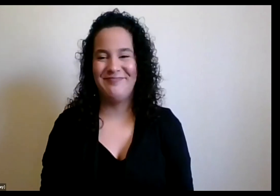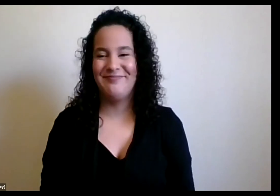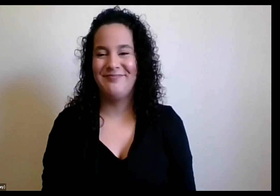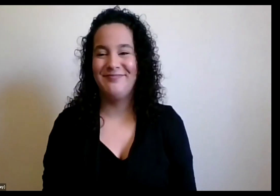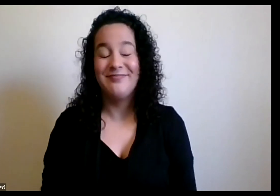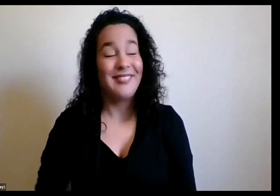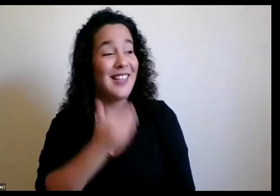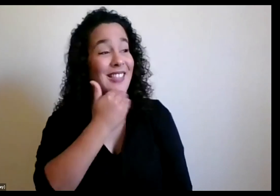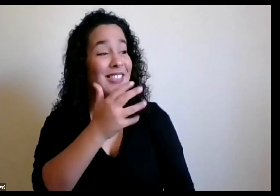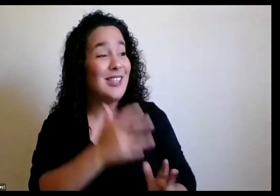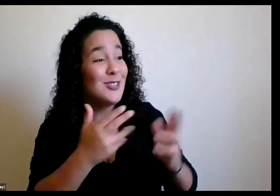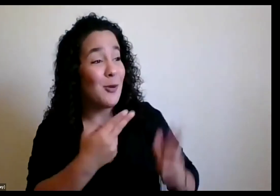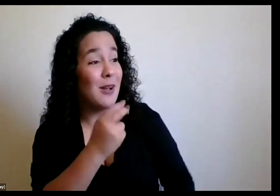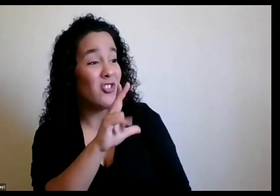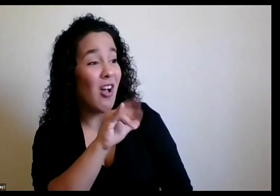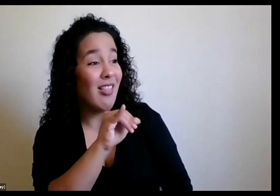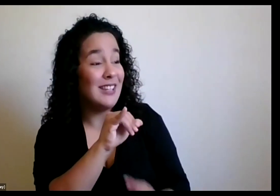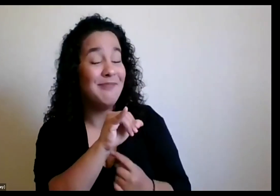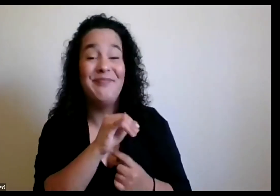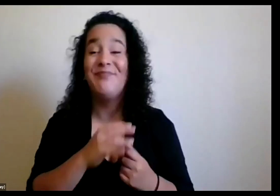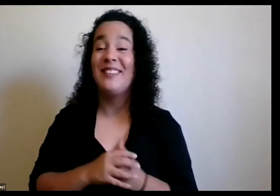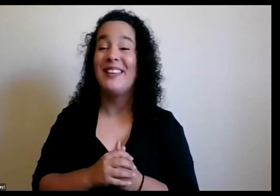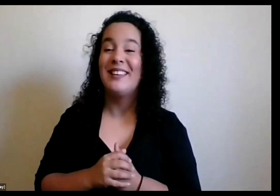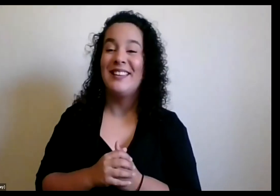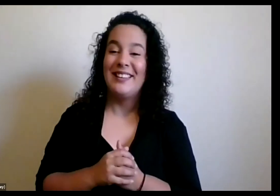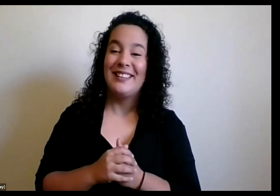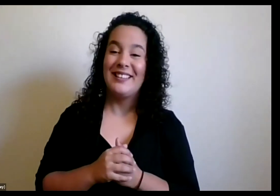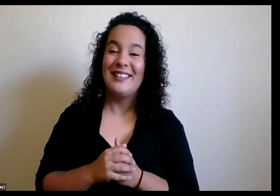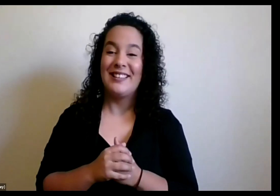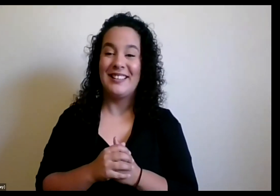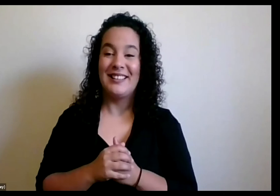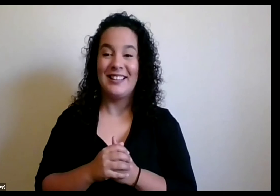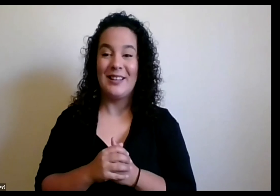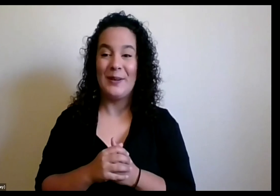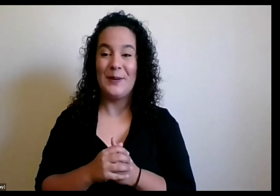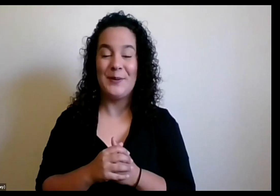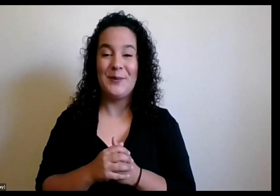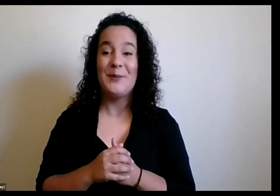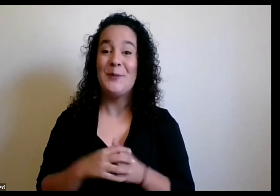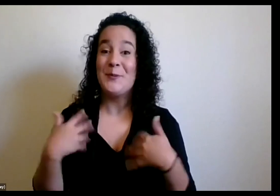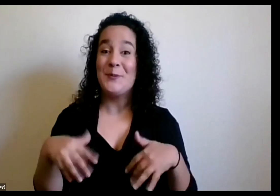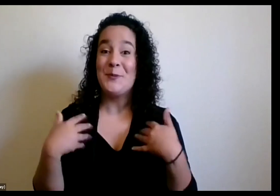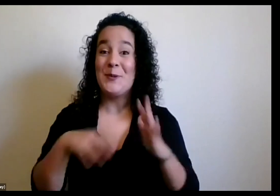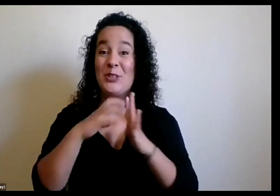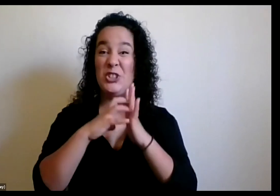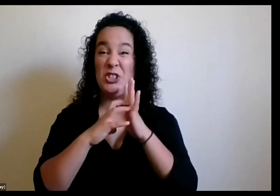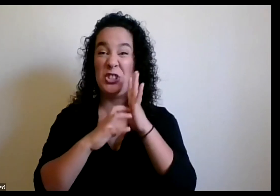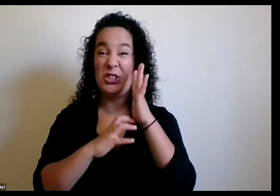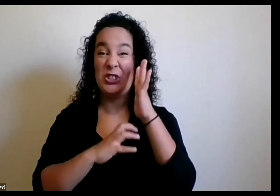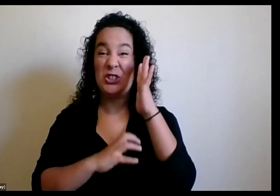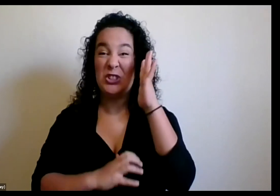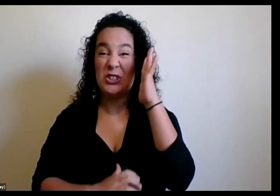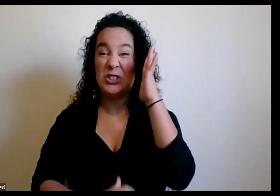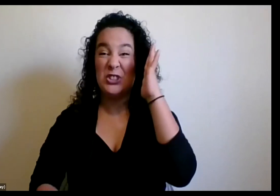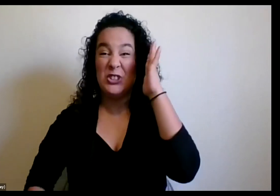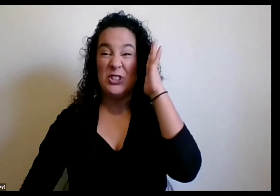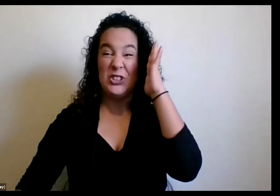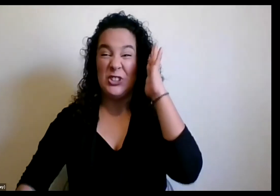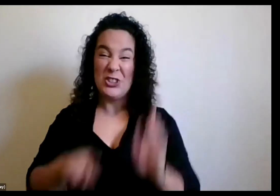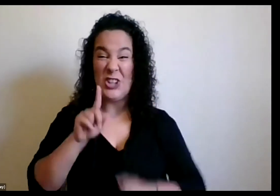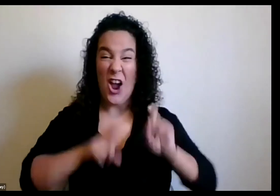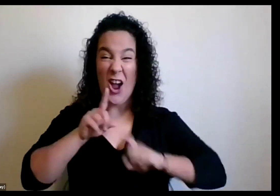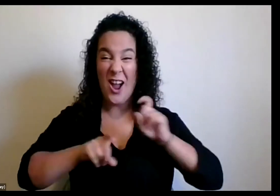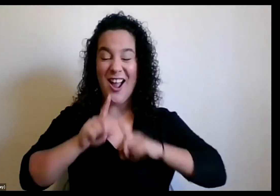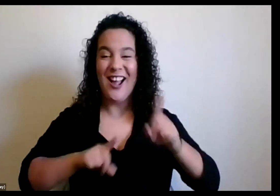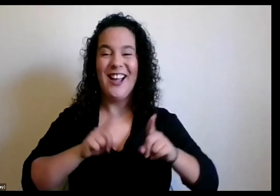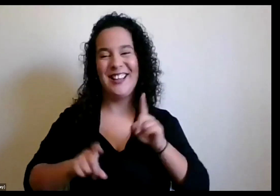Thanks so much, Holly. So we have an embarrassment of riches here in terms of questions. So I'm going to get out of the way and just start